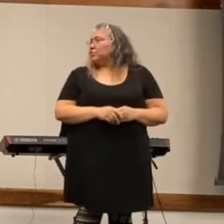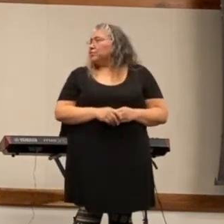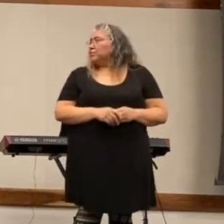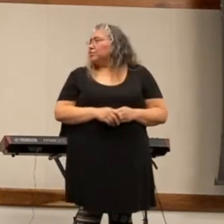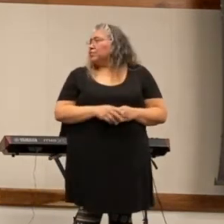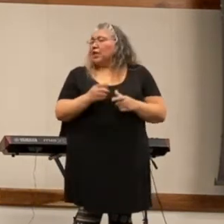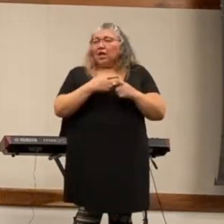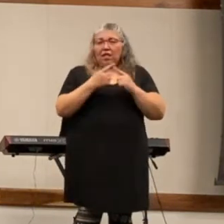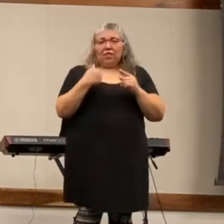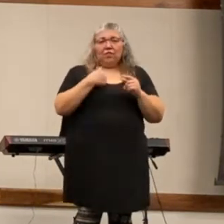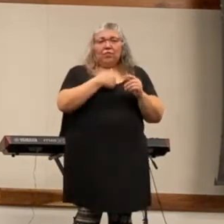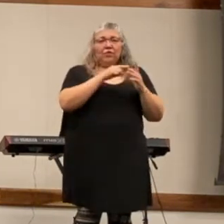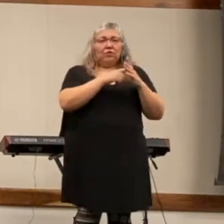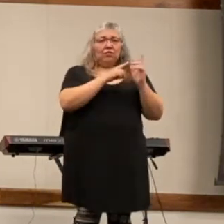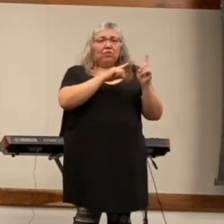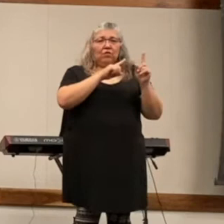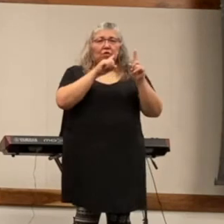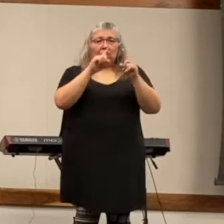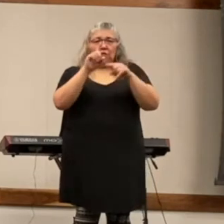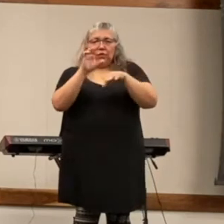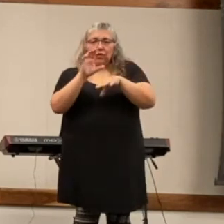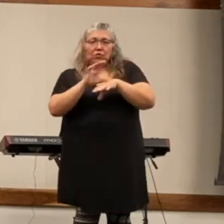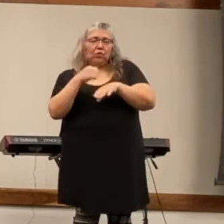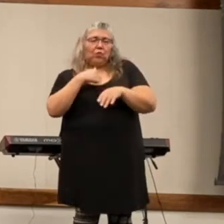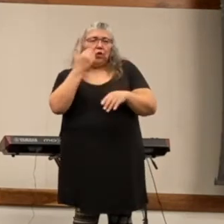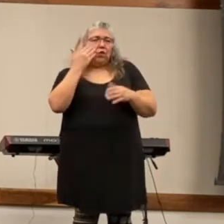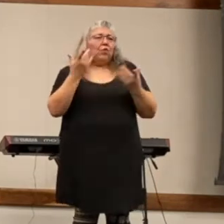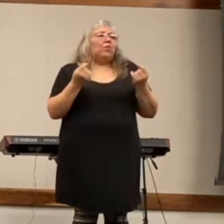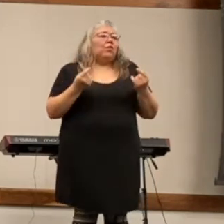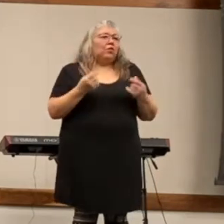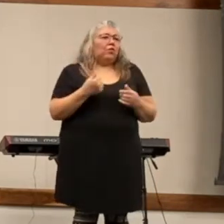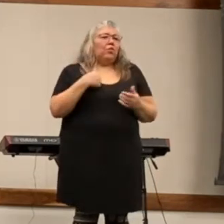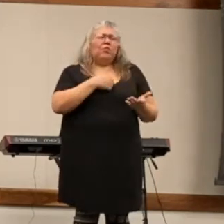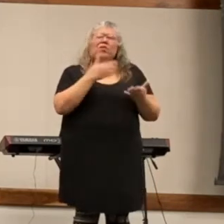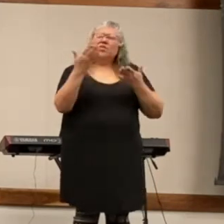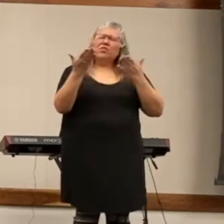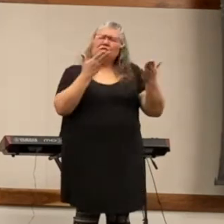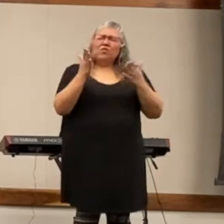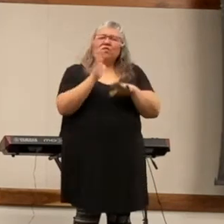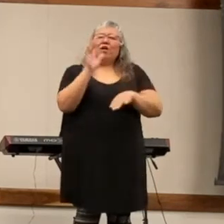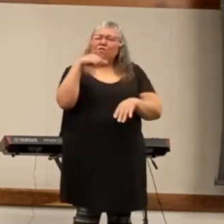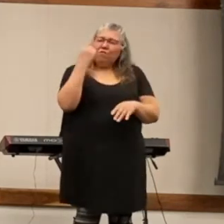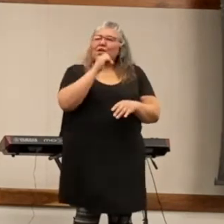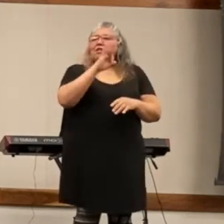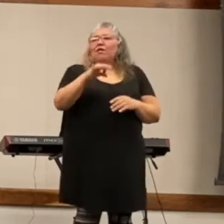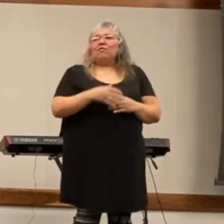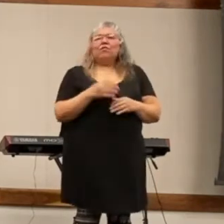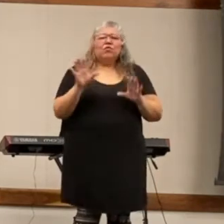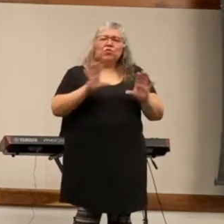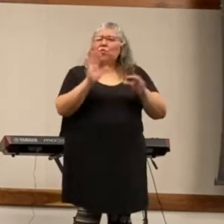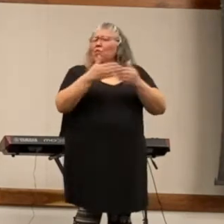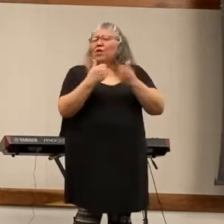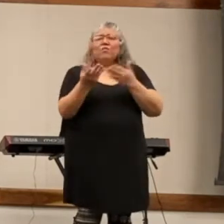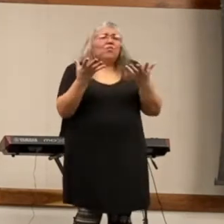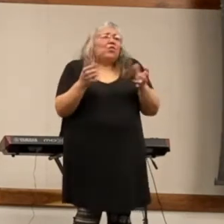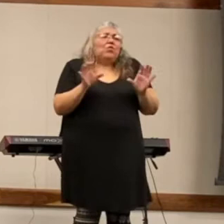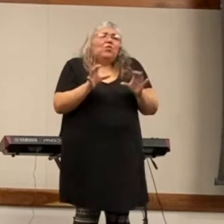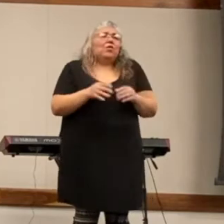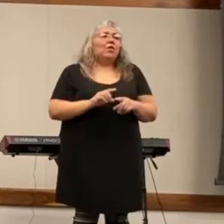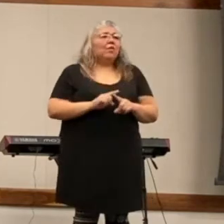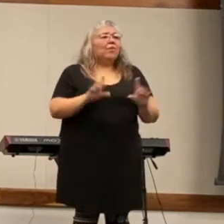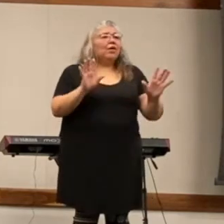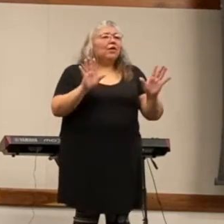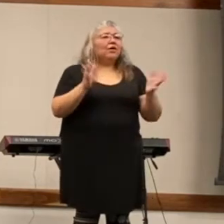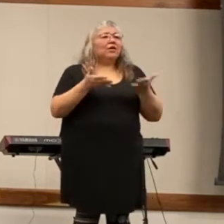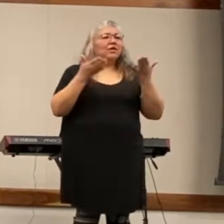Then we started going to church. We knew what we had to do. Man, we served our faces off. We'll do whatever it is that you want us to do. But